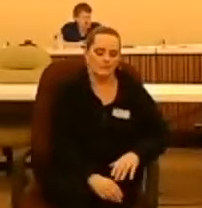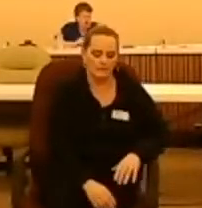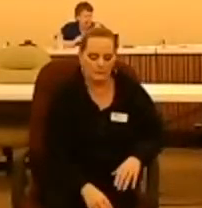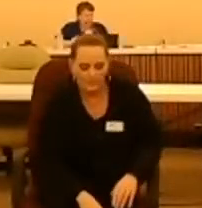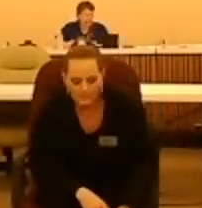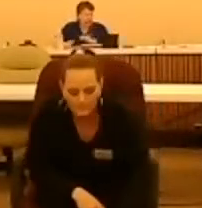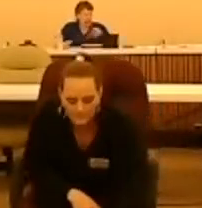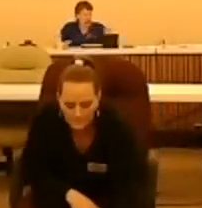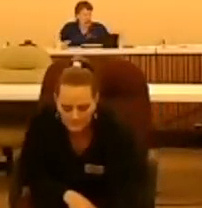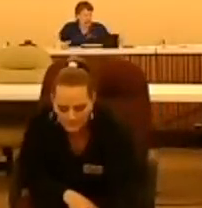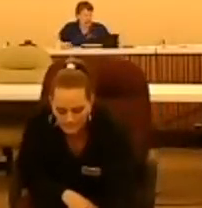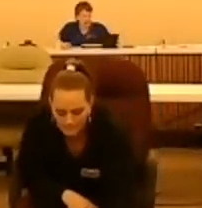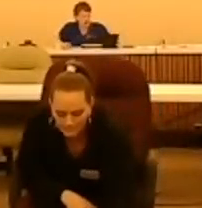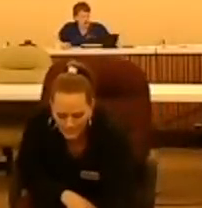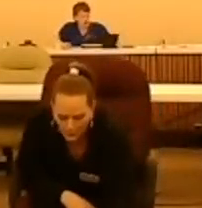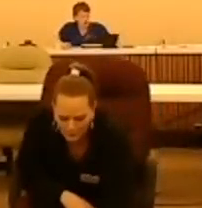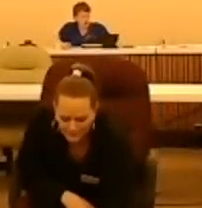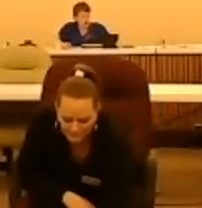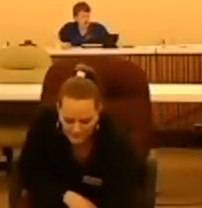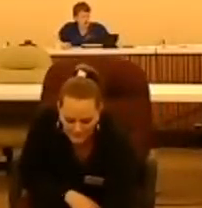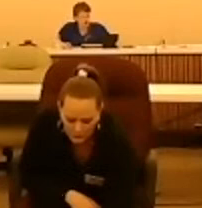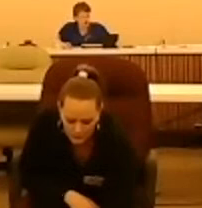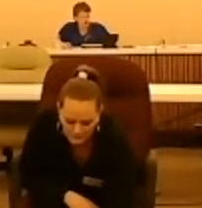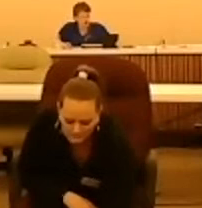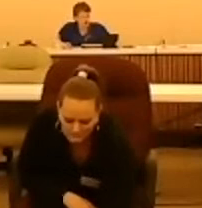Okay, anything else?